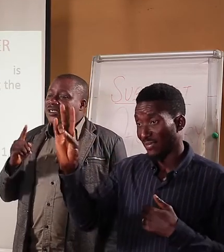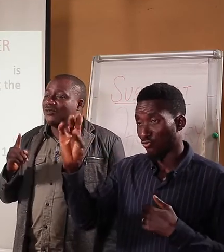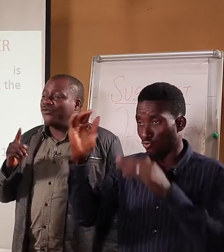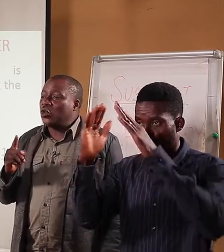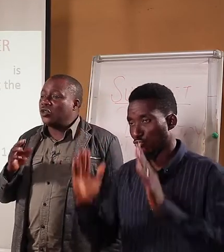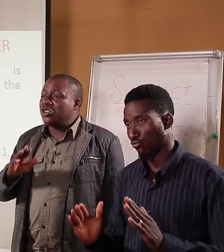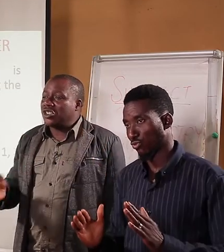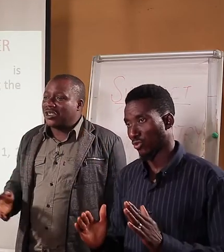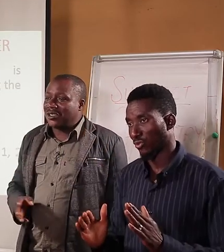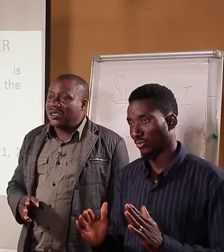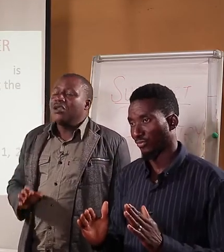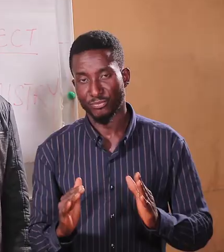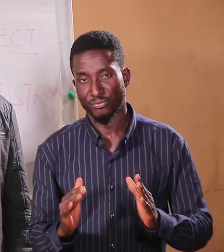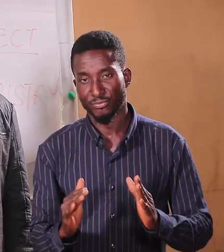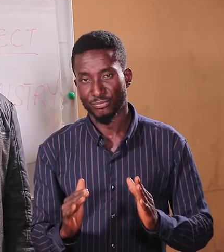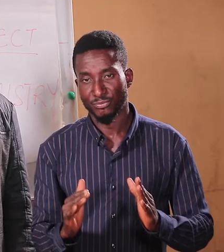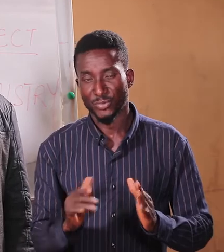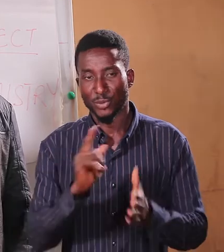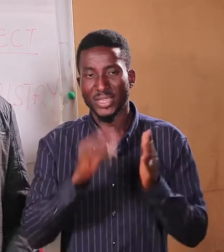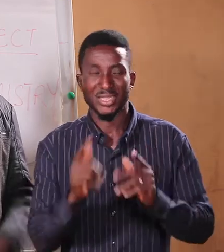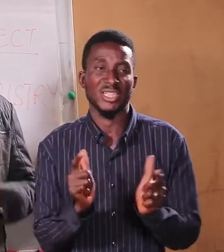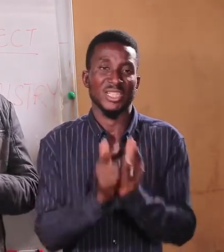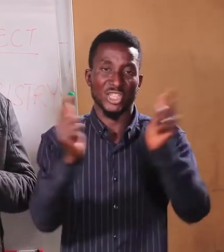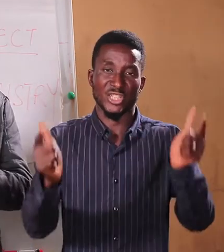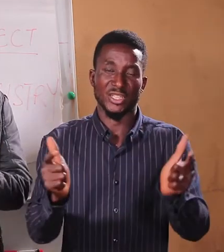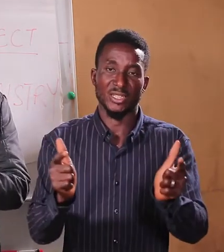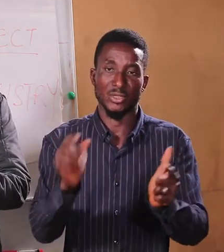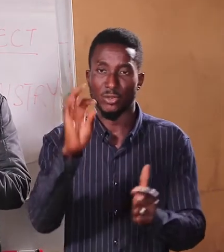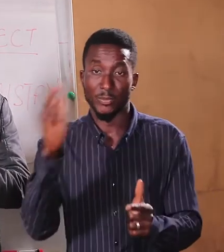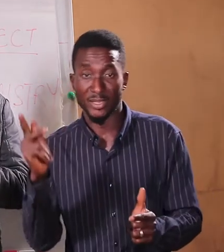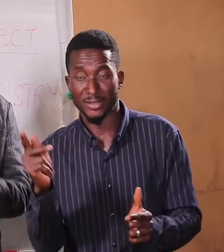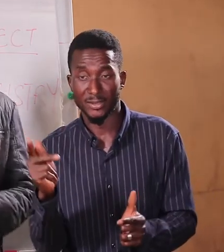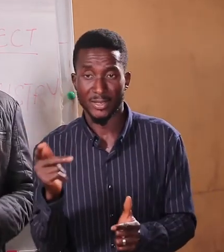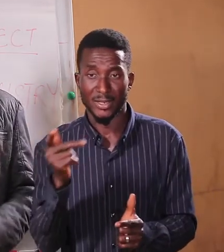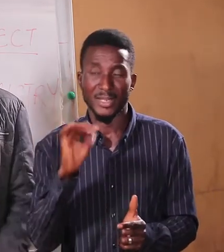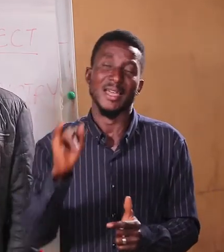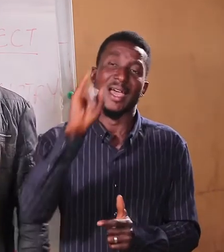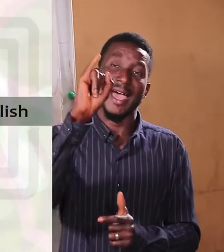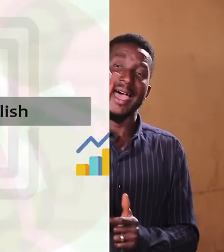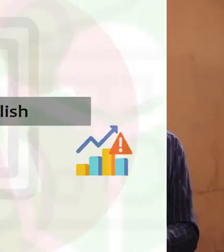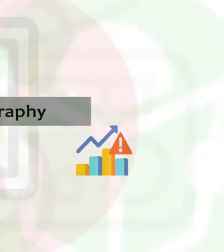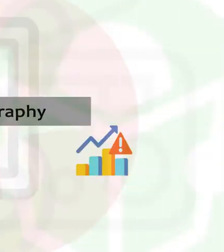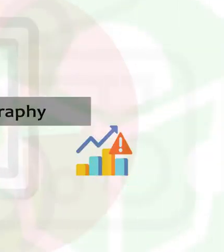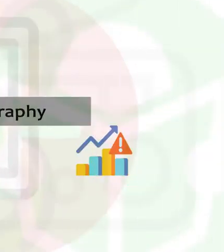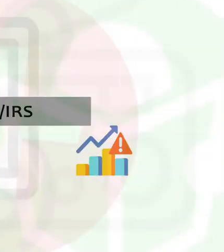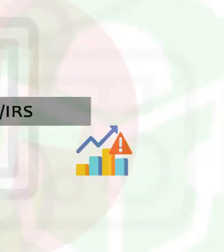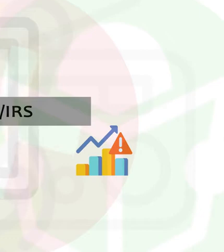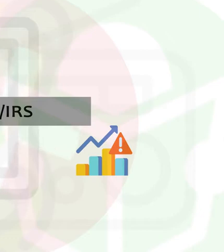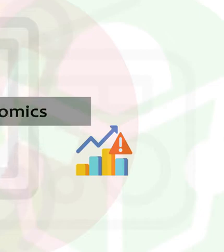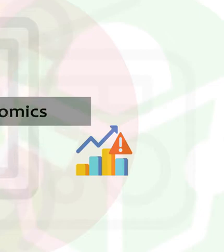is 7-fold degenerate. What are degenerate orbitals? They are orbitals of the same energy level.